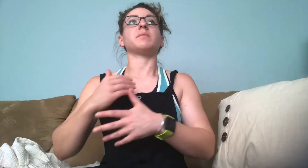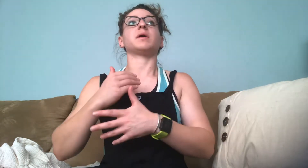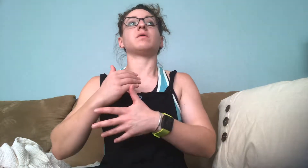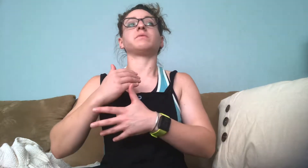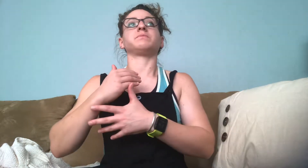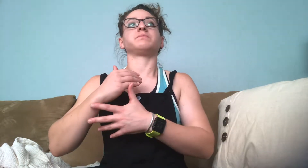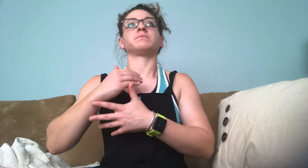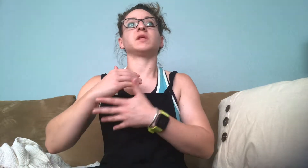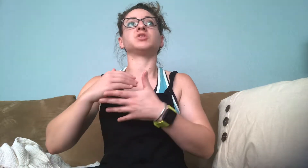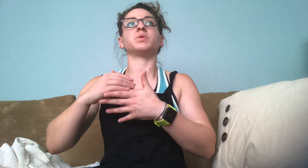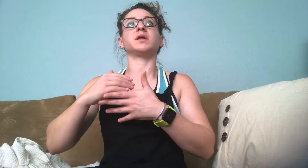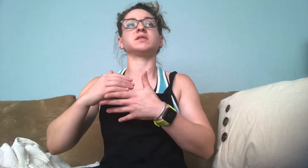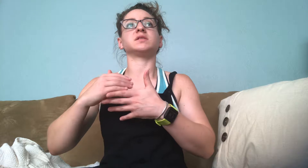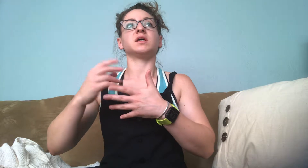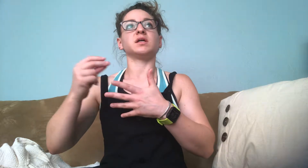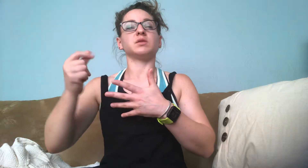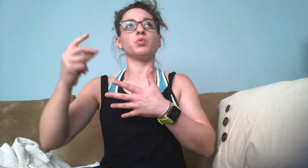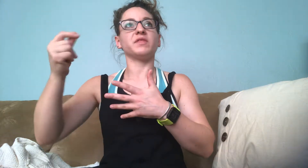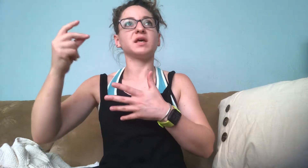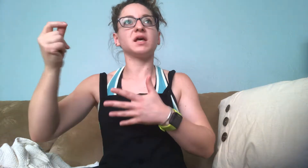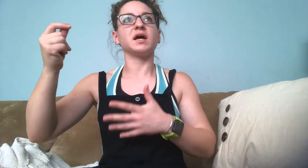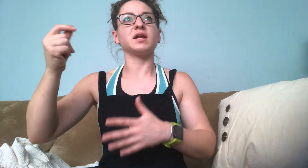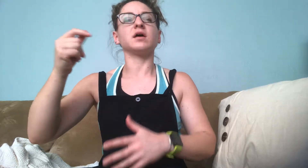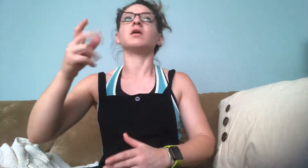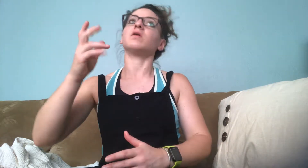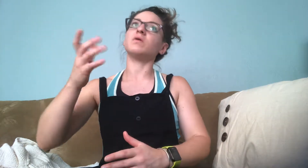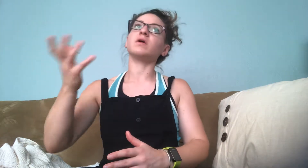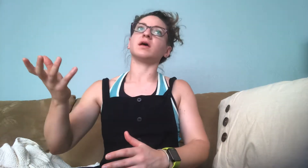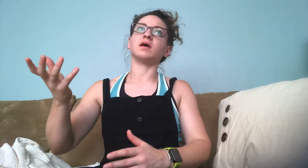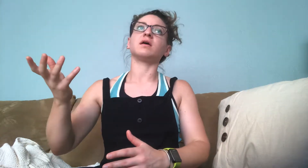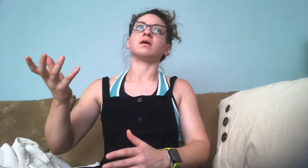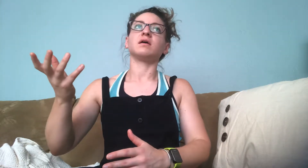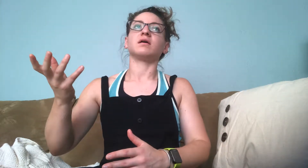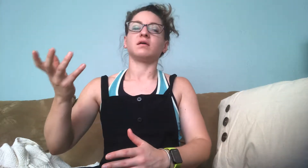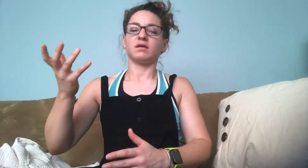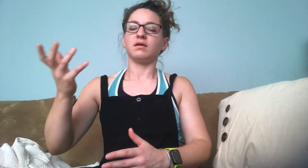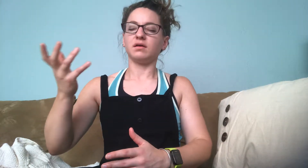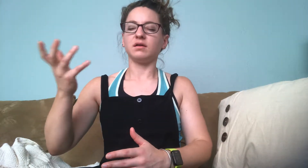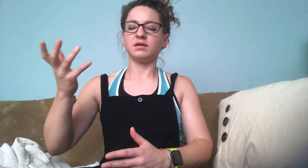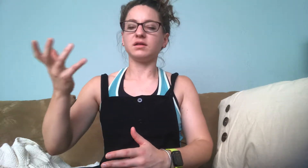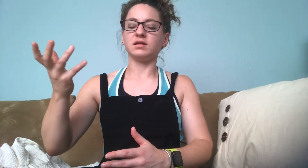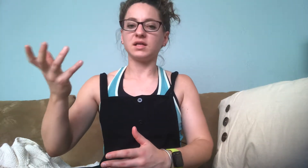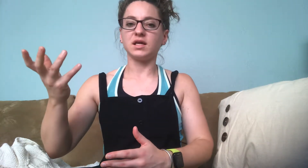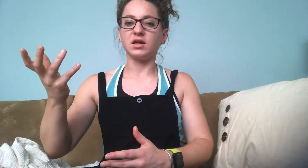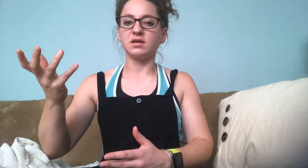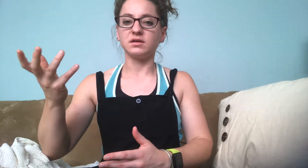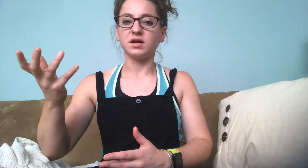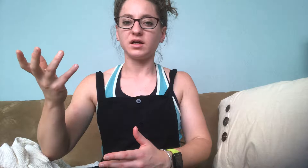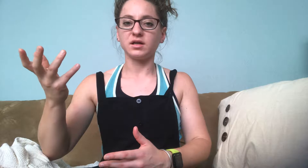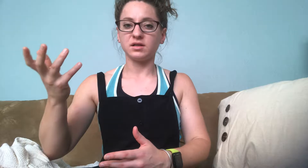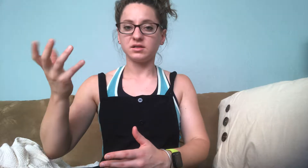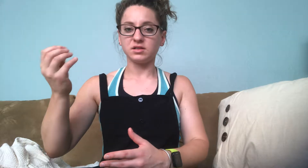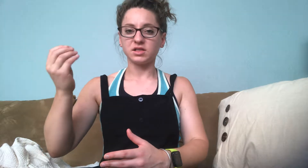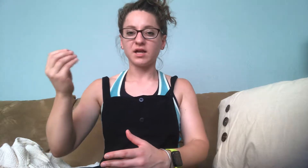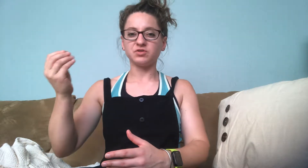family, about each one, is the more they can kind of, oh, okay, they can kind